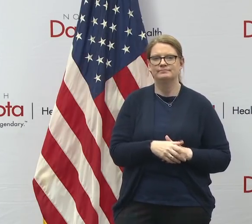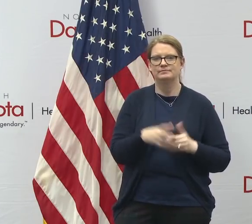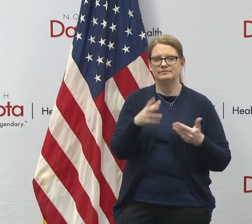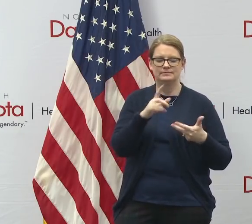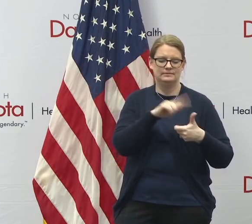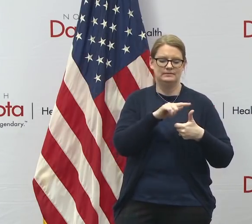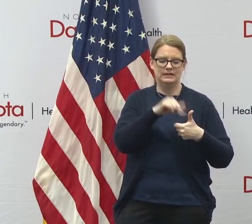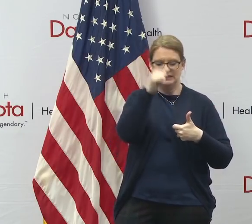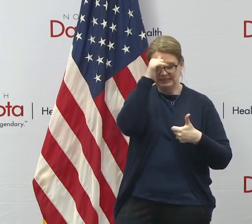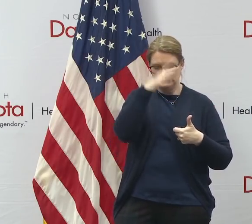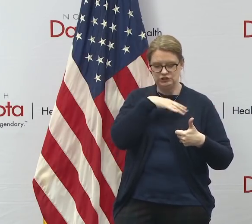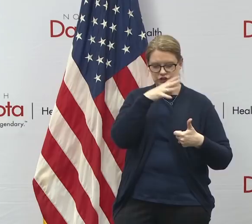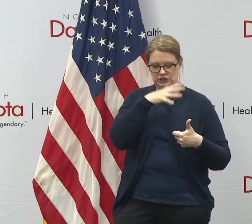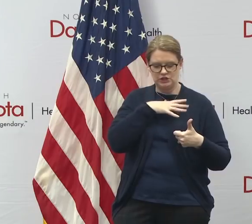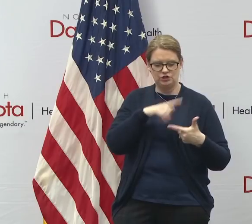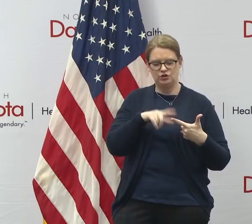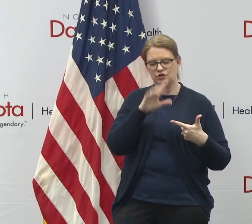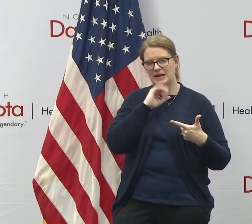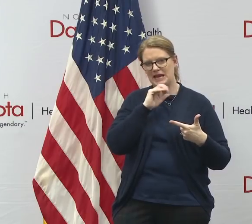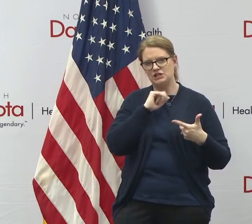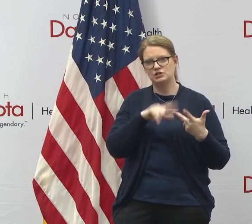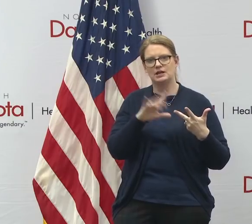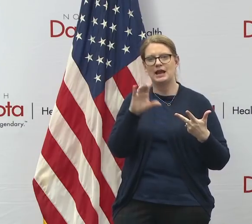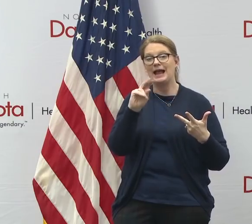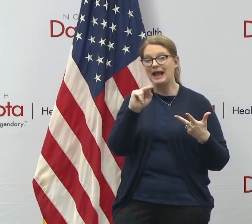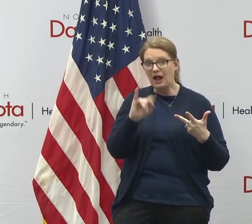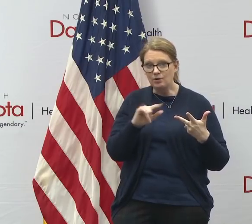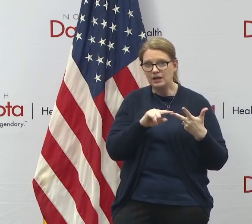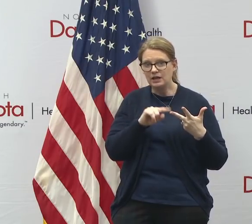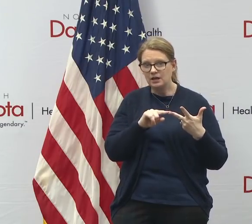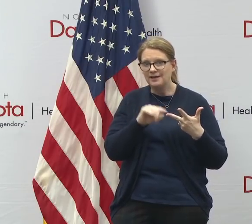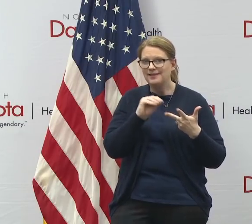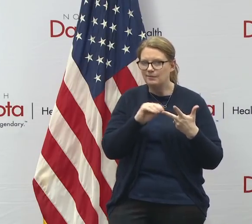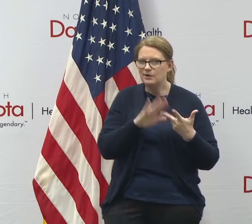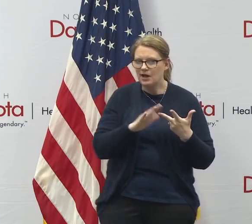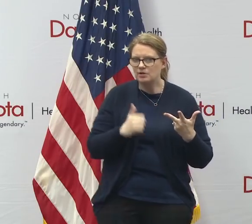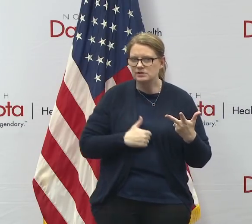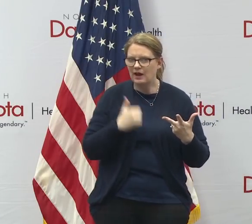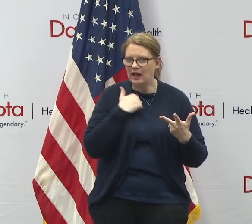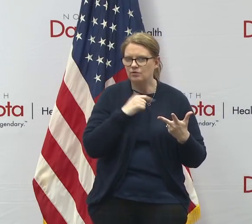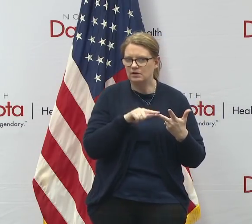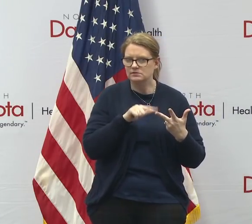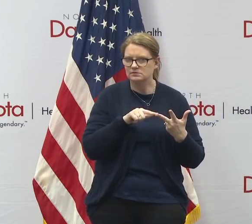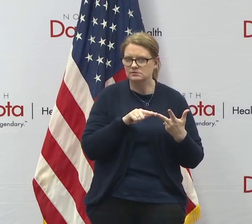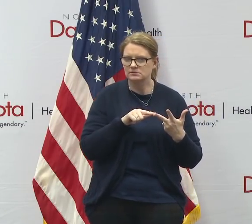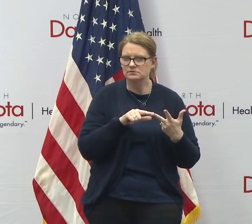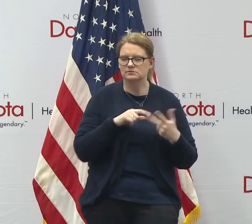gender, age, and county, which they've got registered as their address.